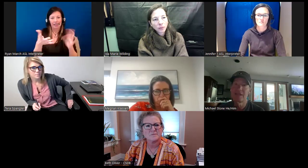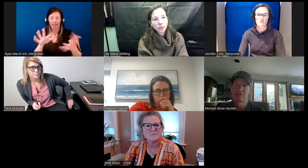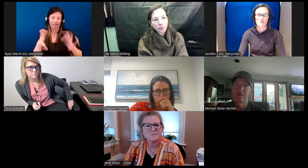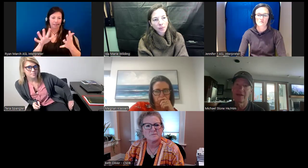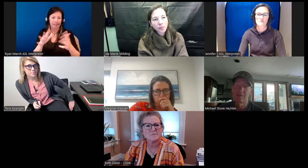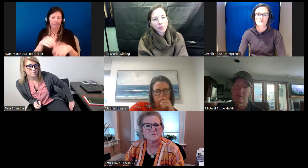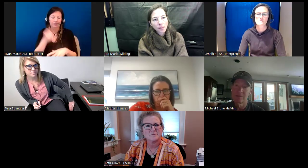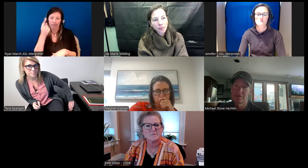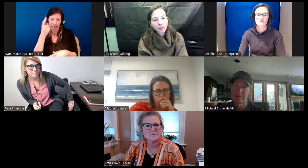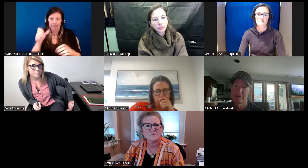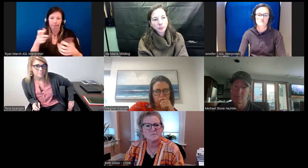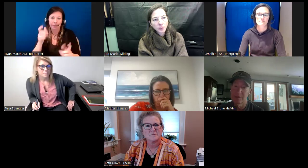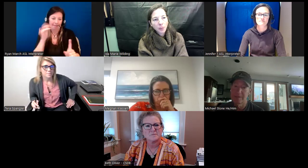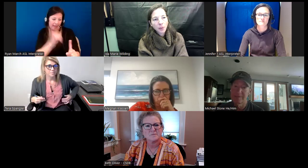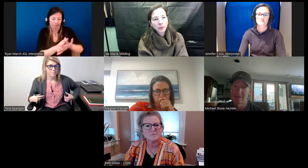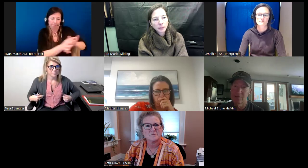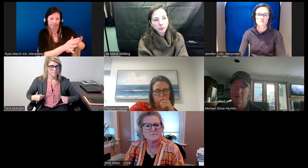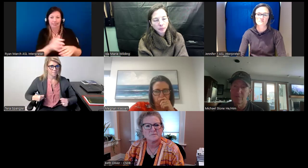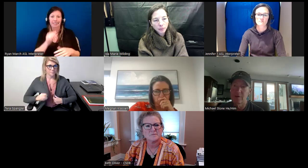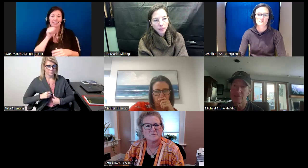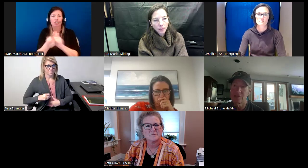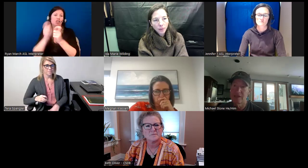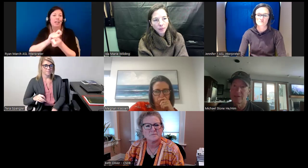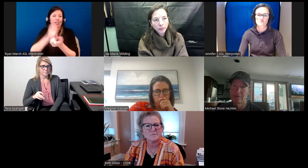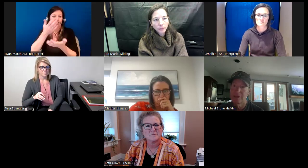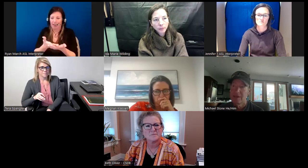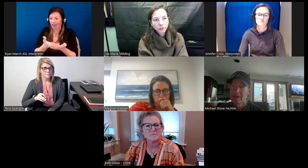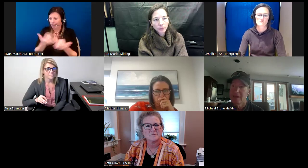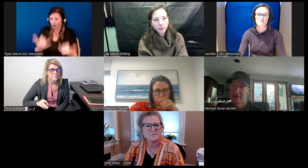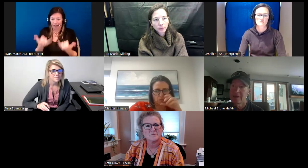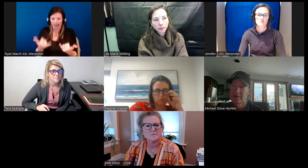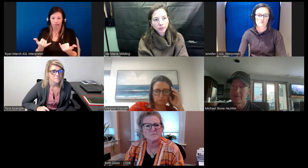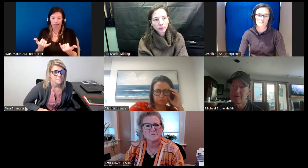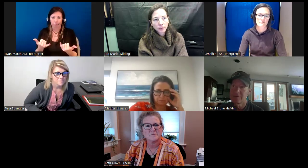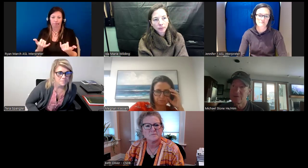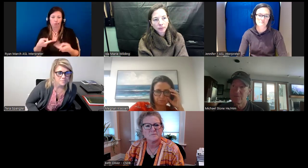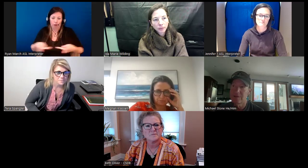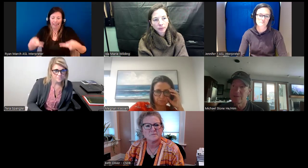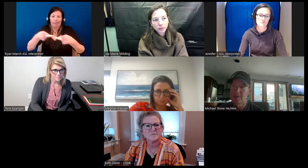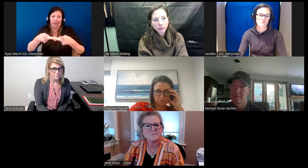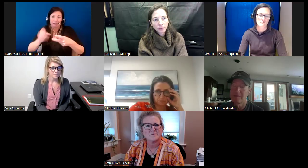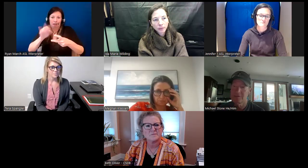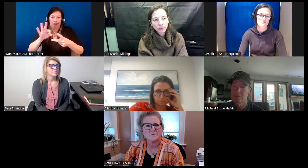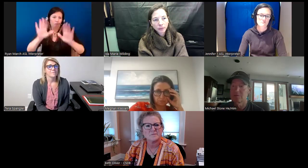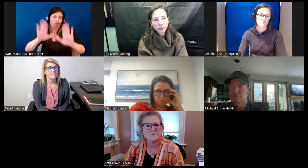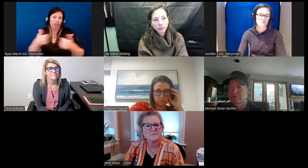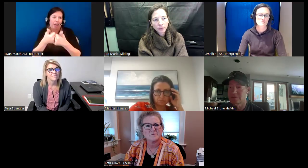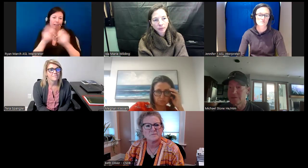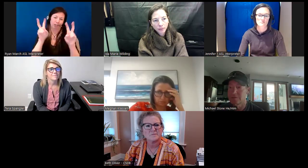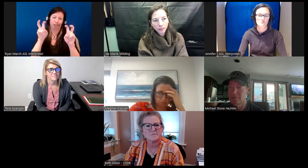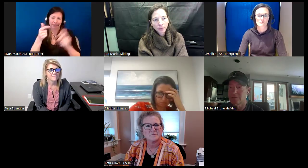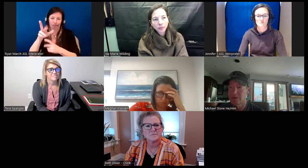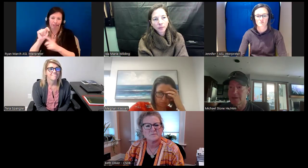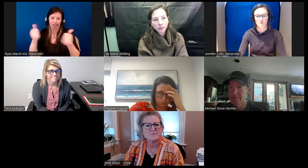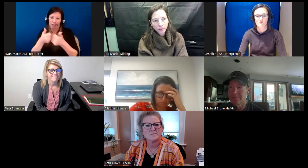doesn't change the fact that we're still in this place of great challenge, and so it falls upon this group